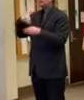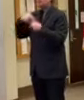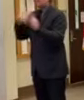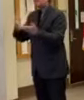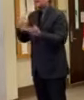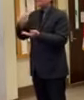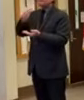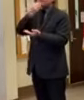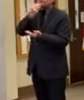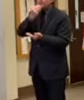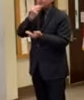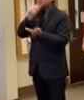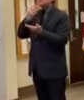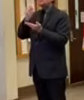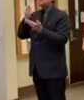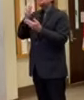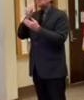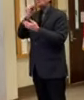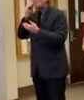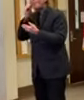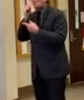for disadvantaged populations.